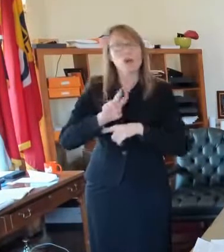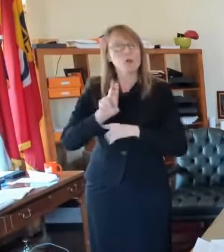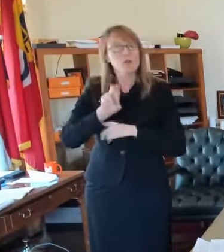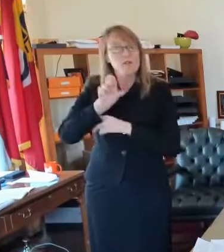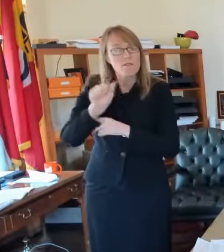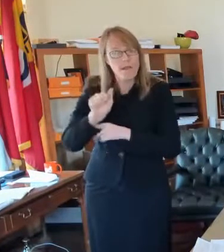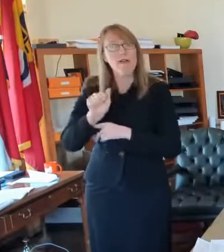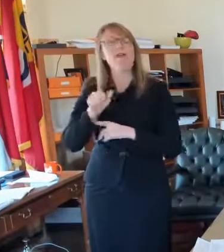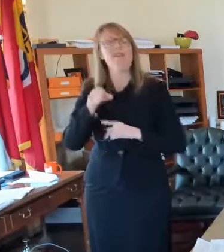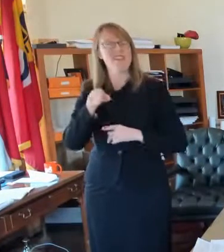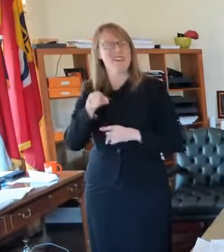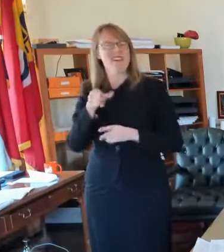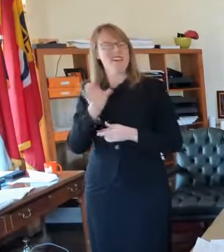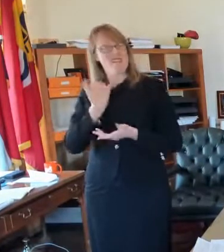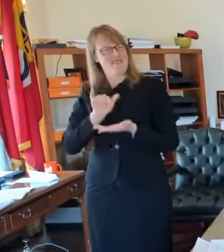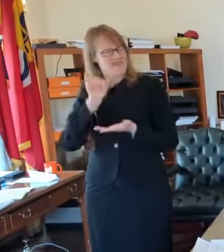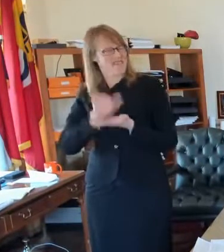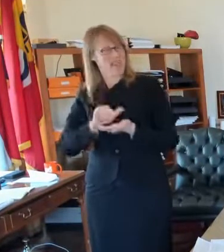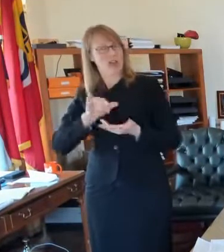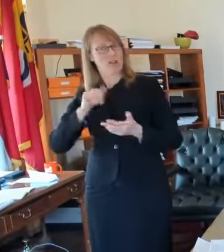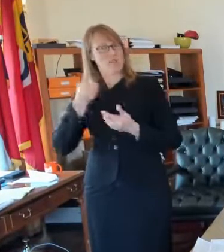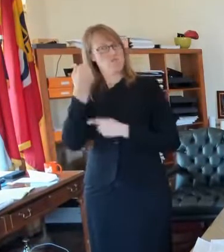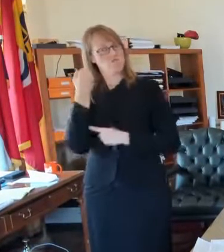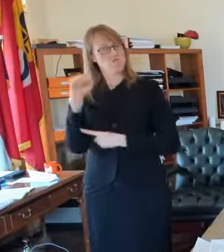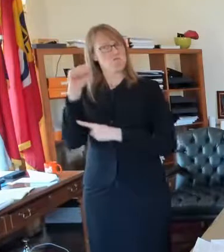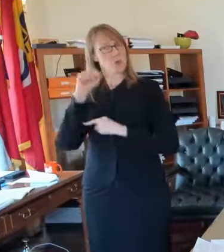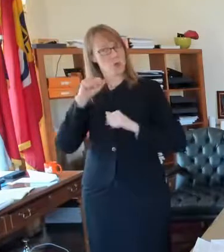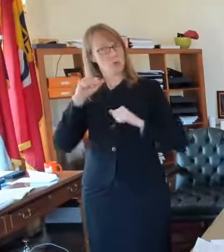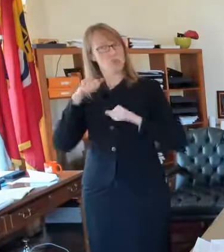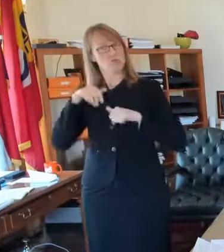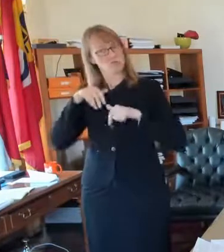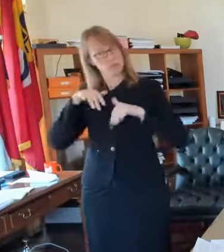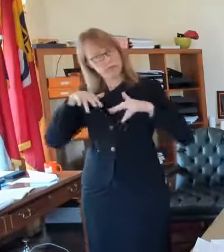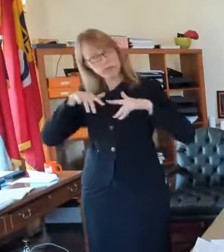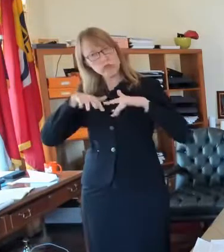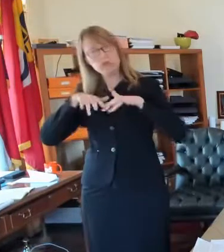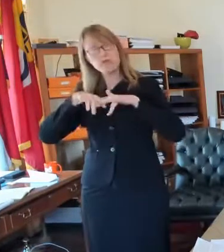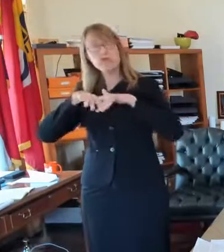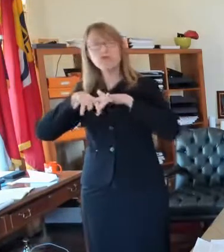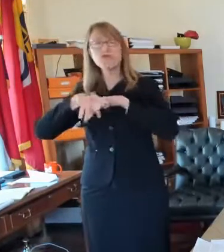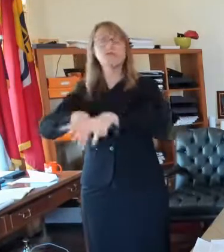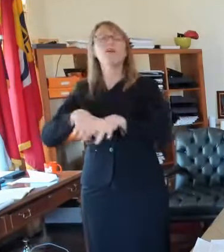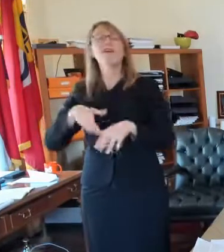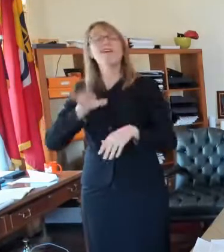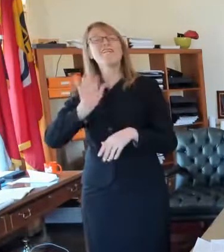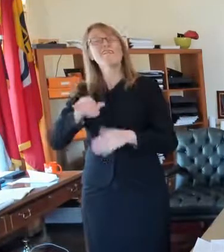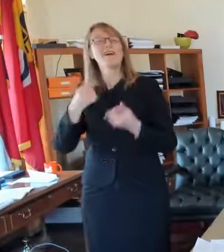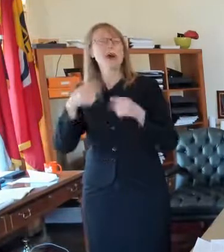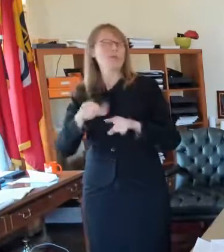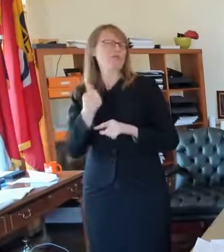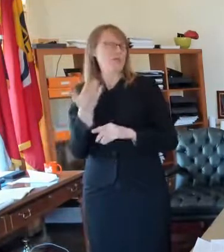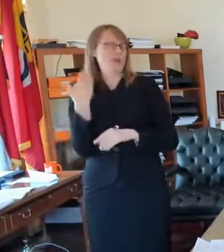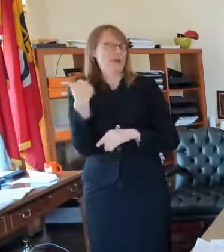about the last 2 hours in our nation's capital, at the Capitol building. So